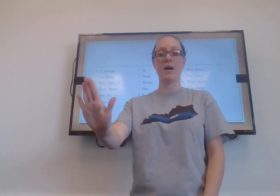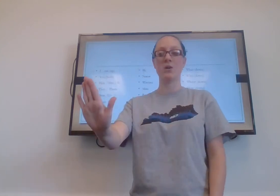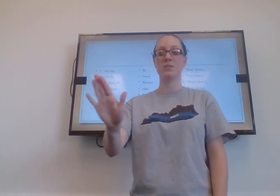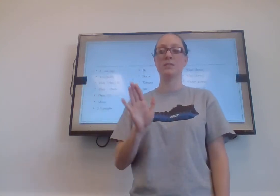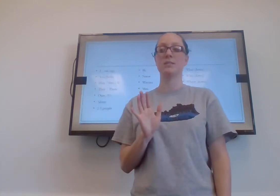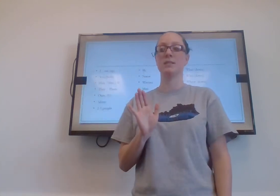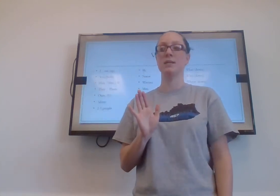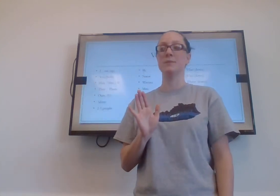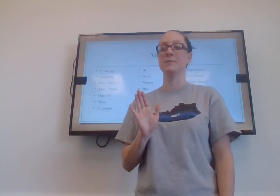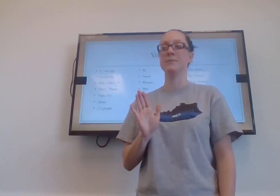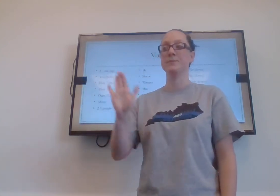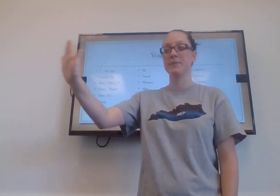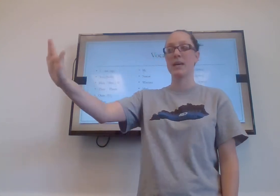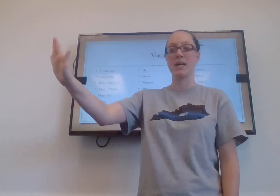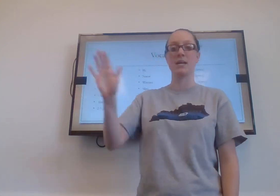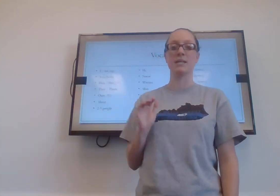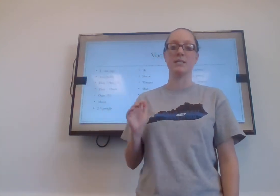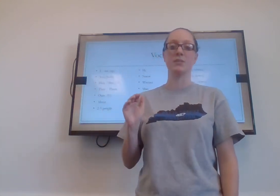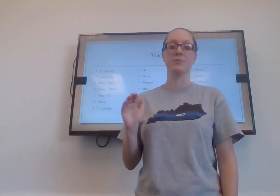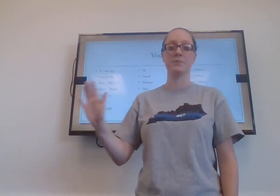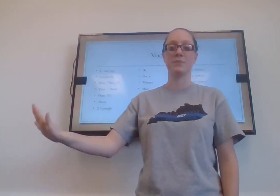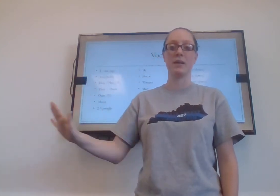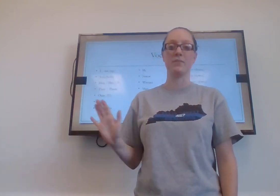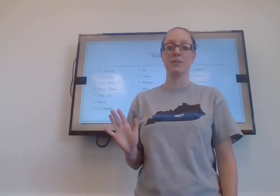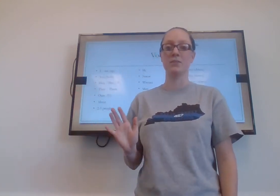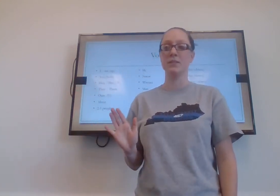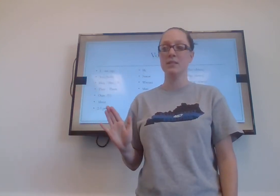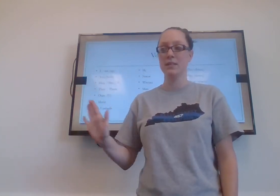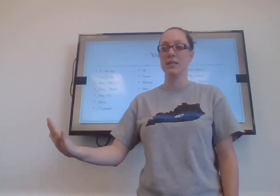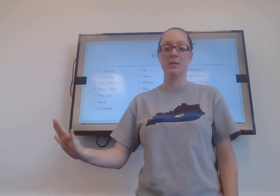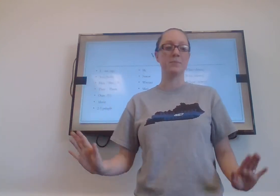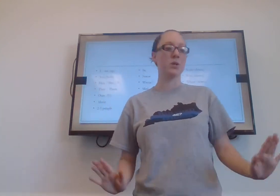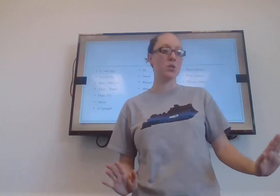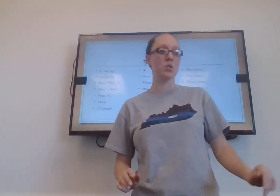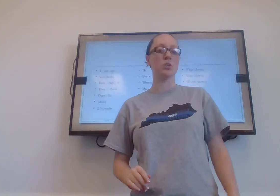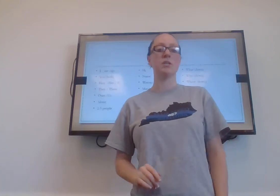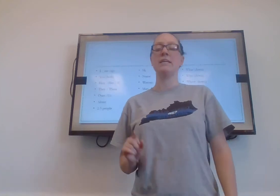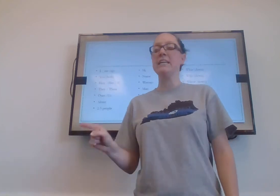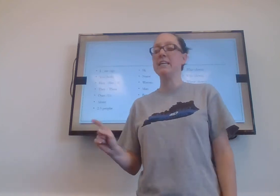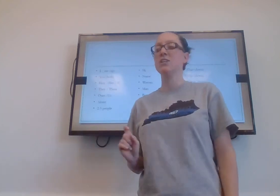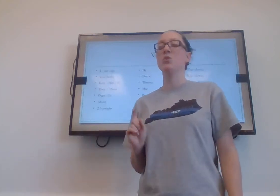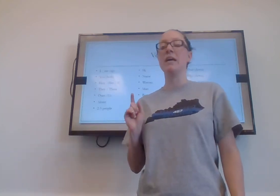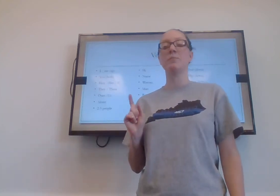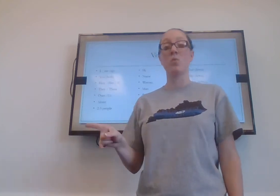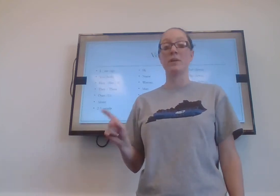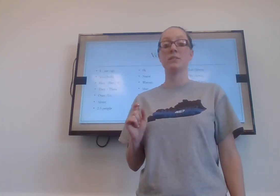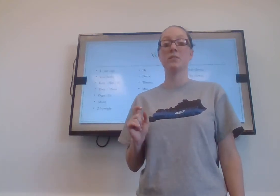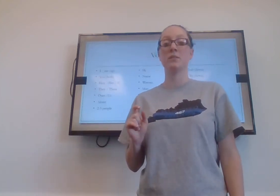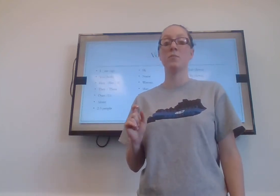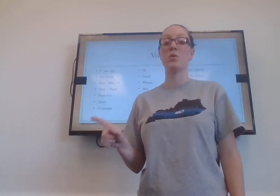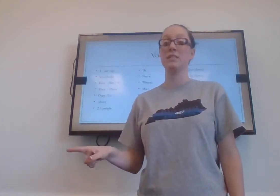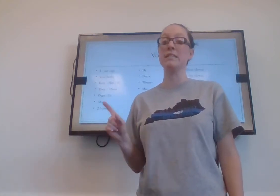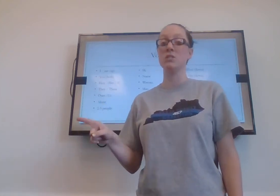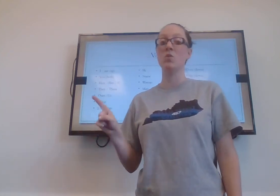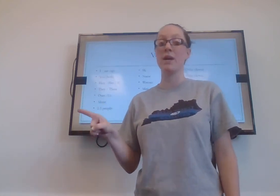out. That guy, kind of deal. Him, her, it. You can point. Pointing is okay